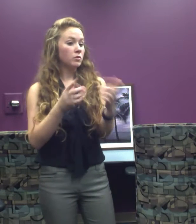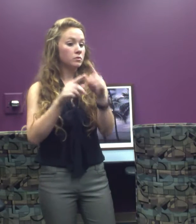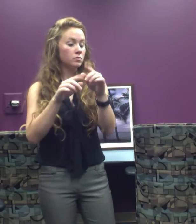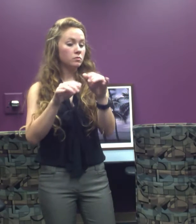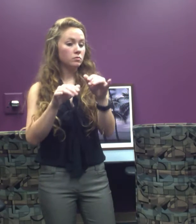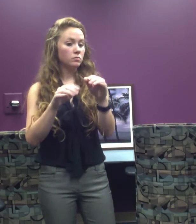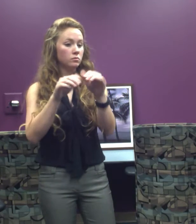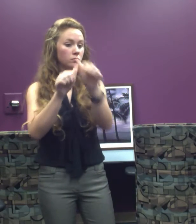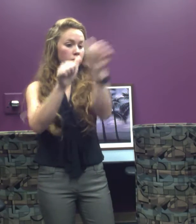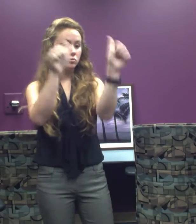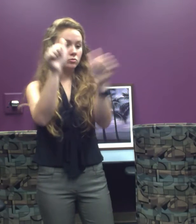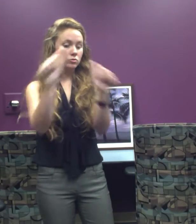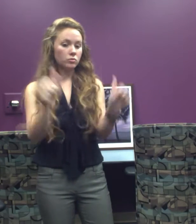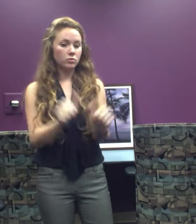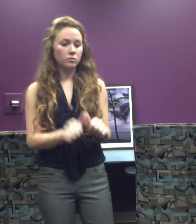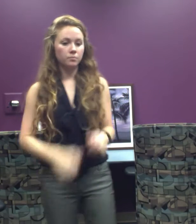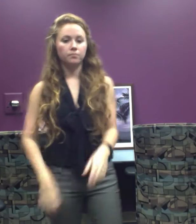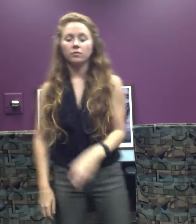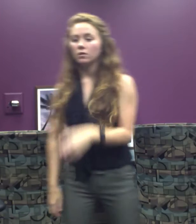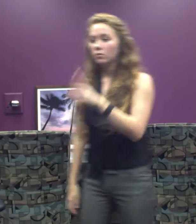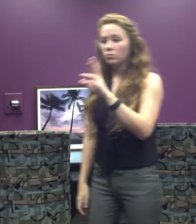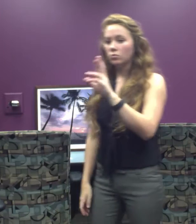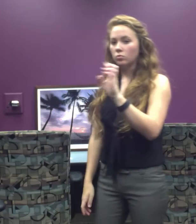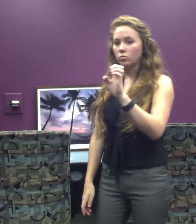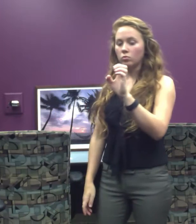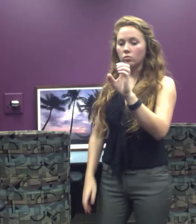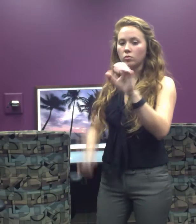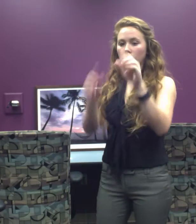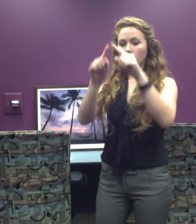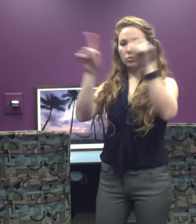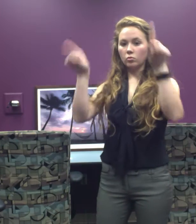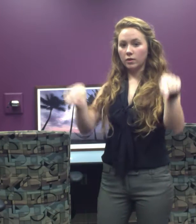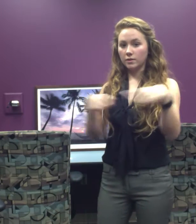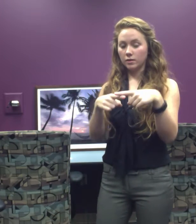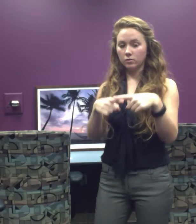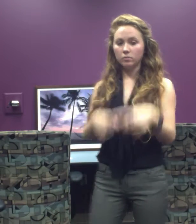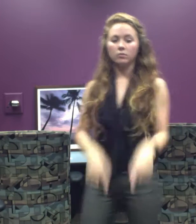to the big tall buildings and turn them into cubes.